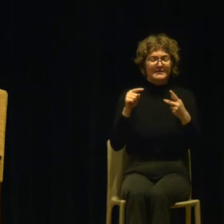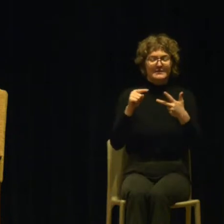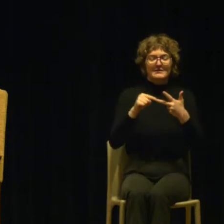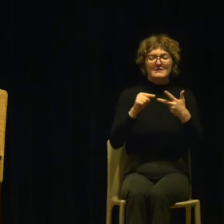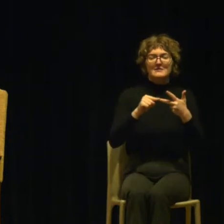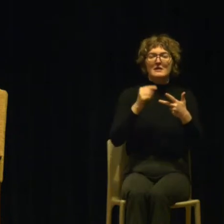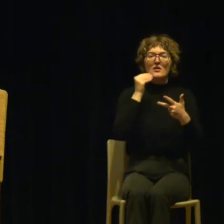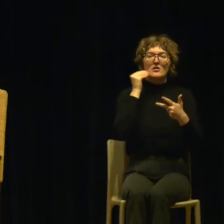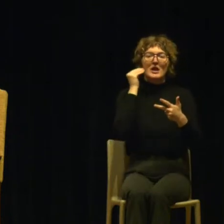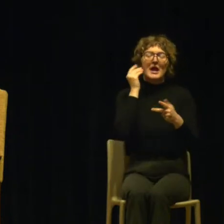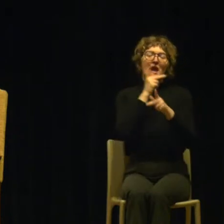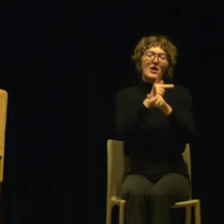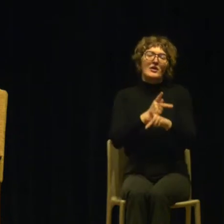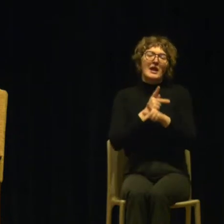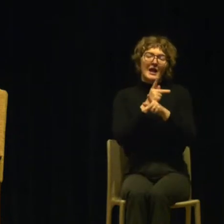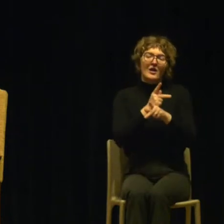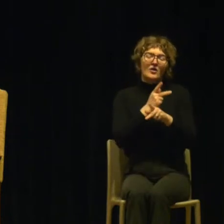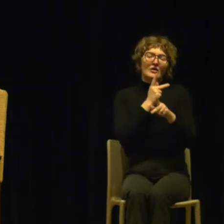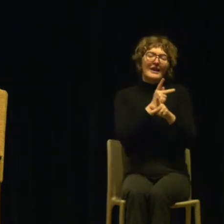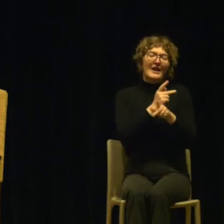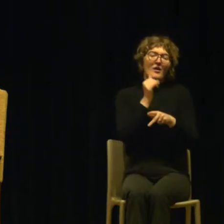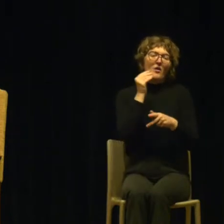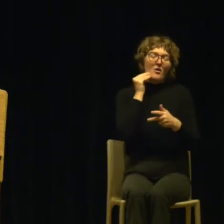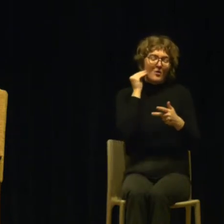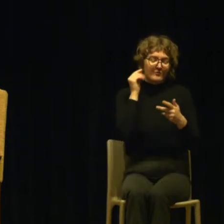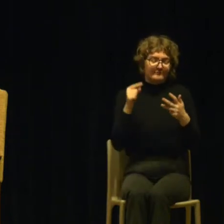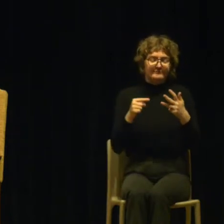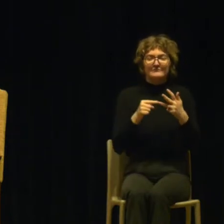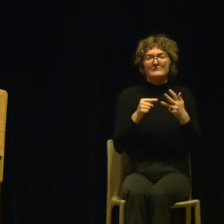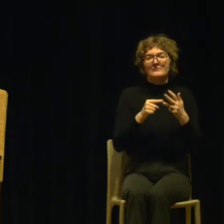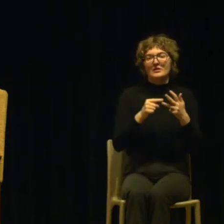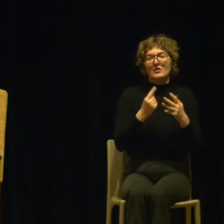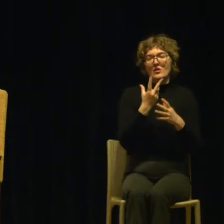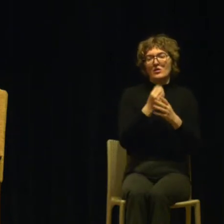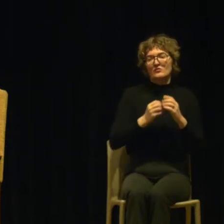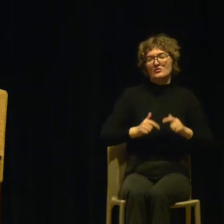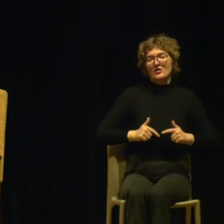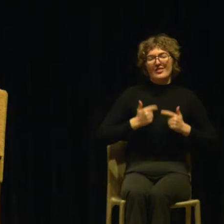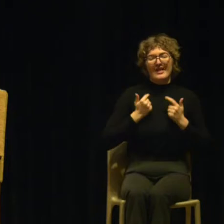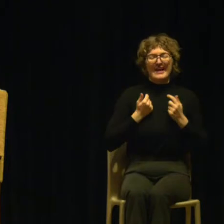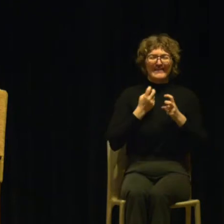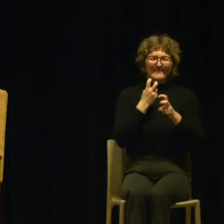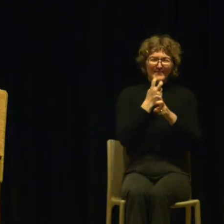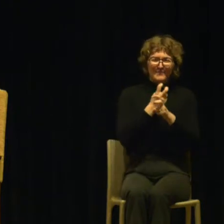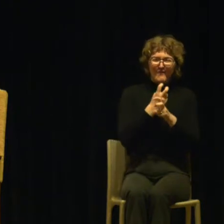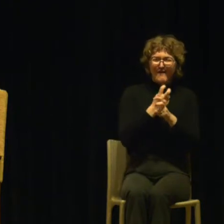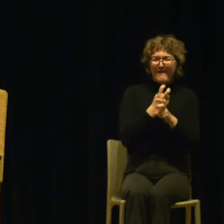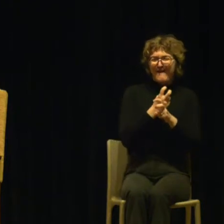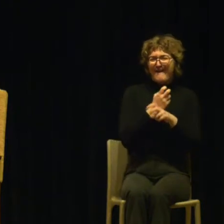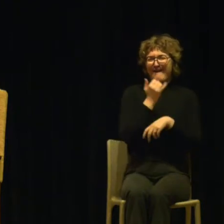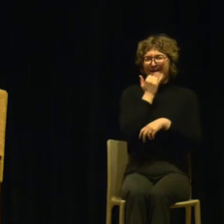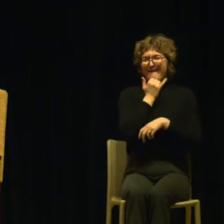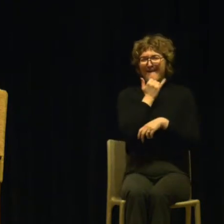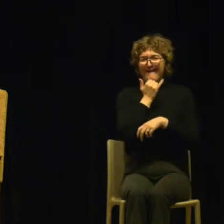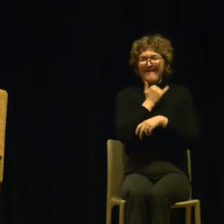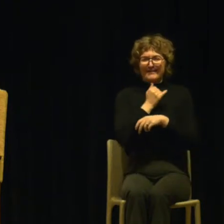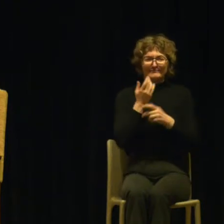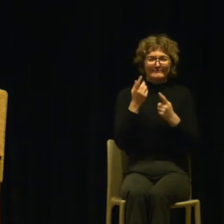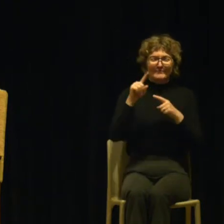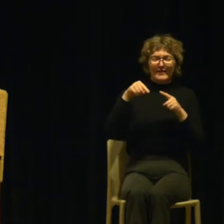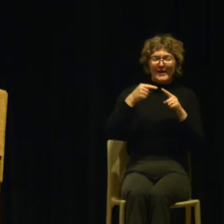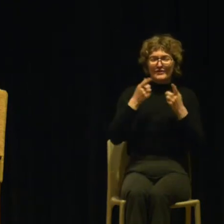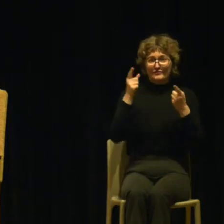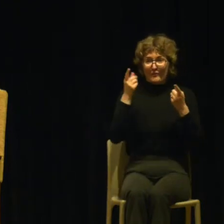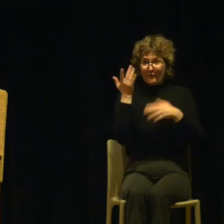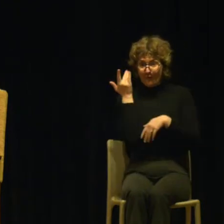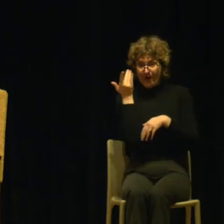home, and more likely to lose your life to complications that set in because of the immobility and